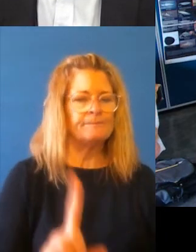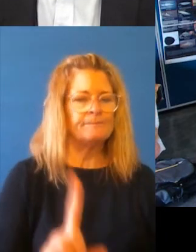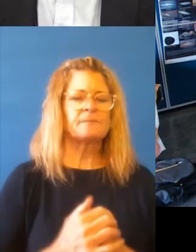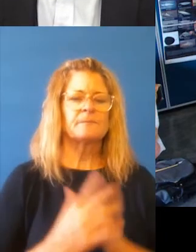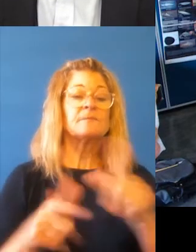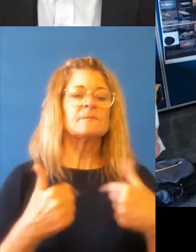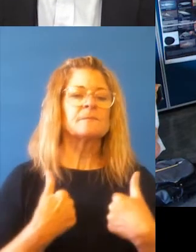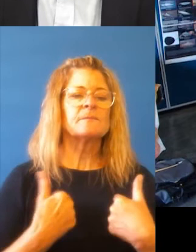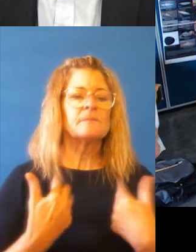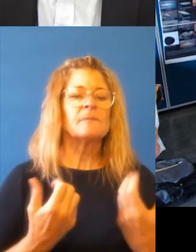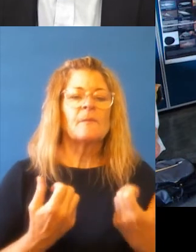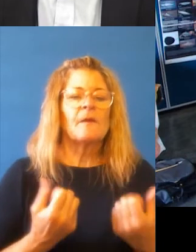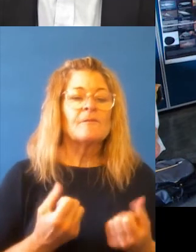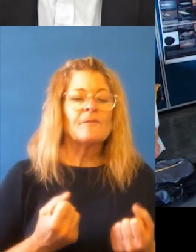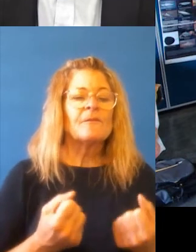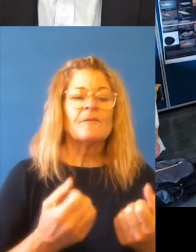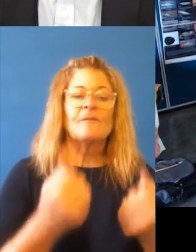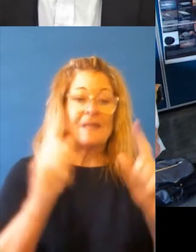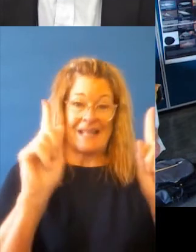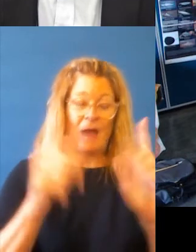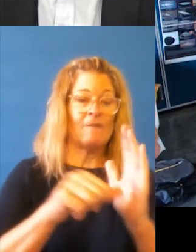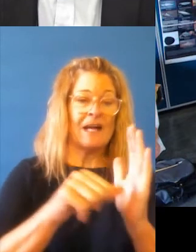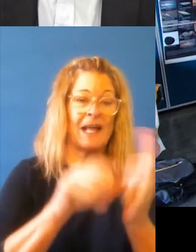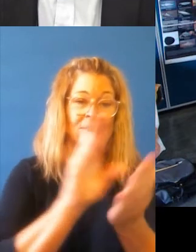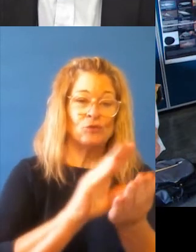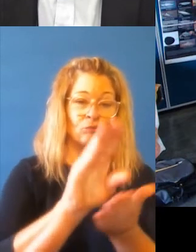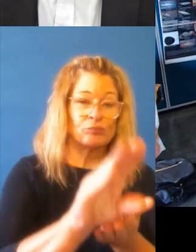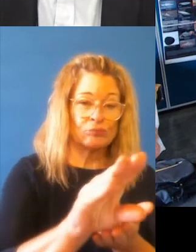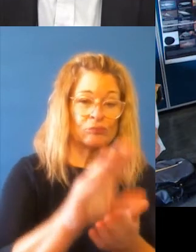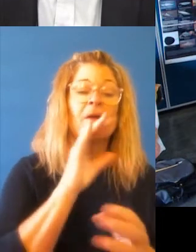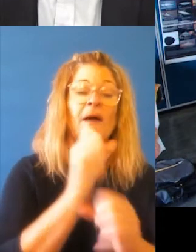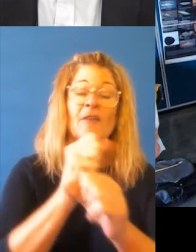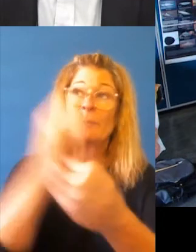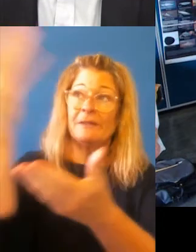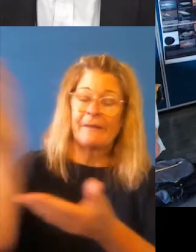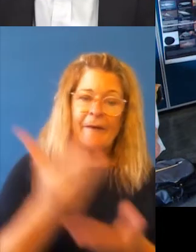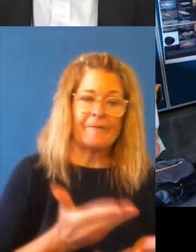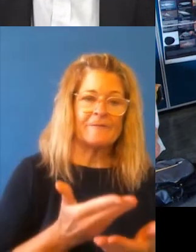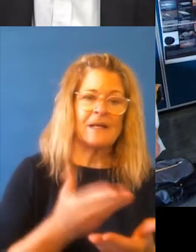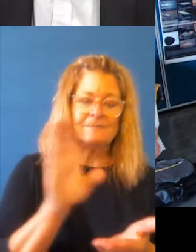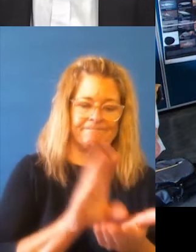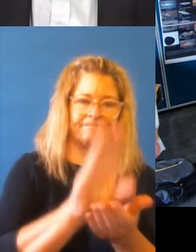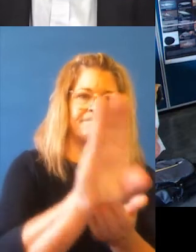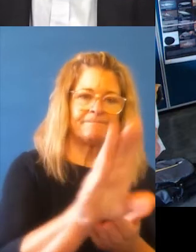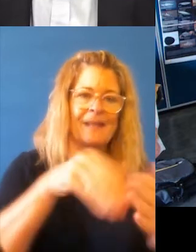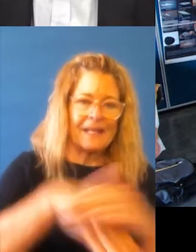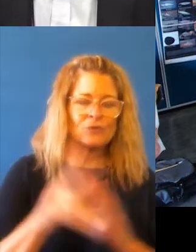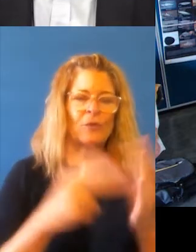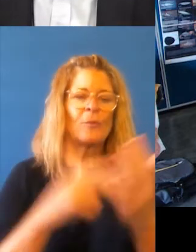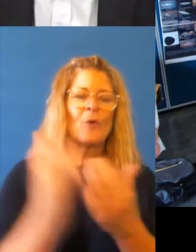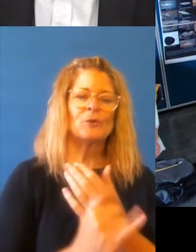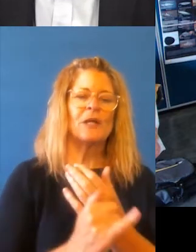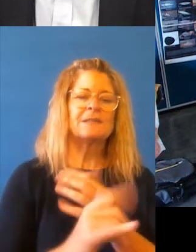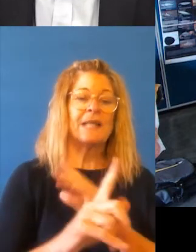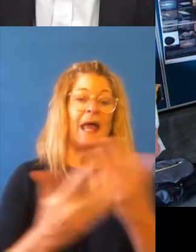we had the financial investment from governments into the project, and we